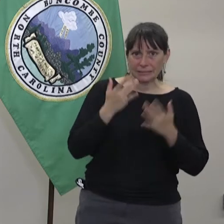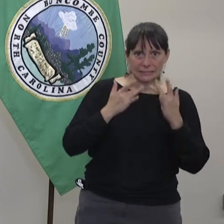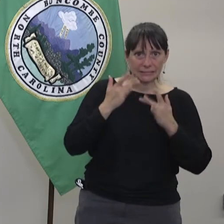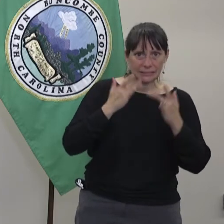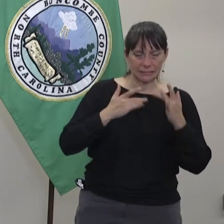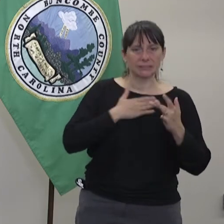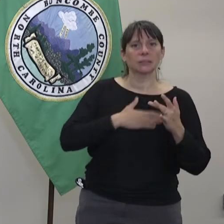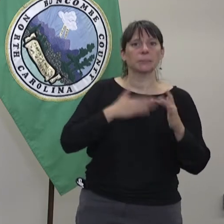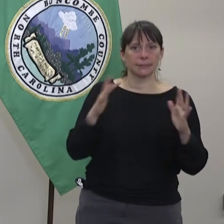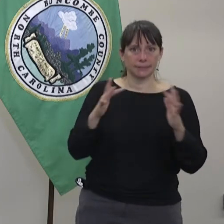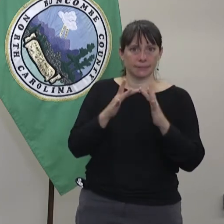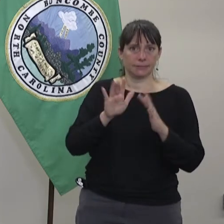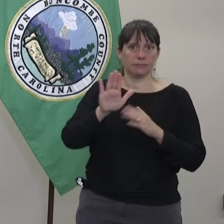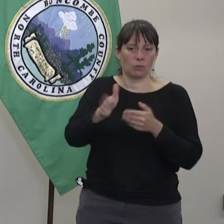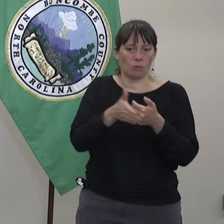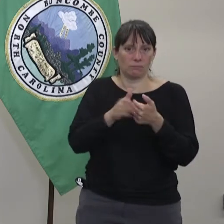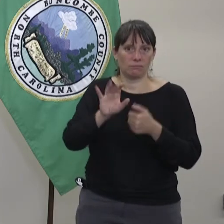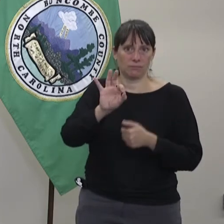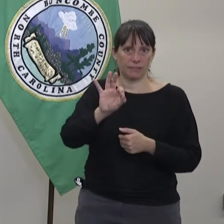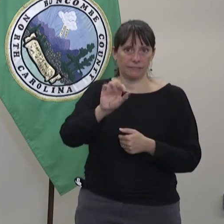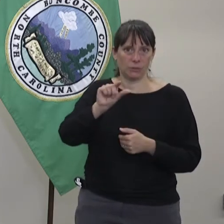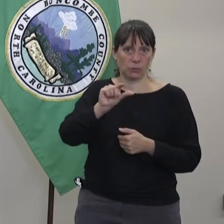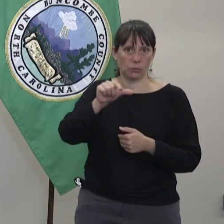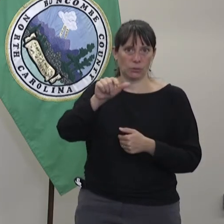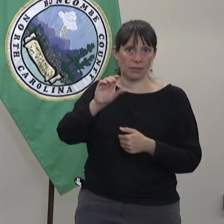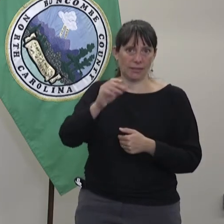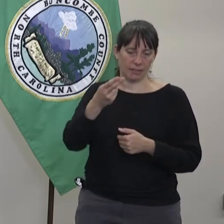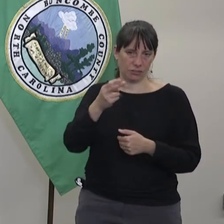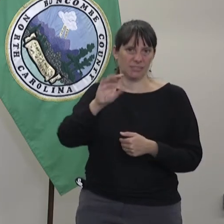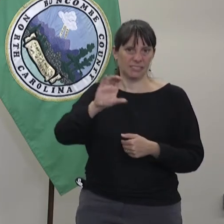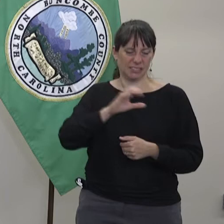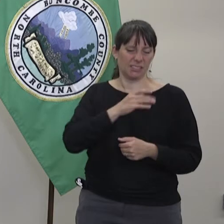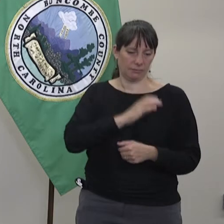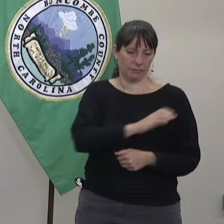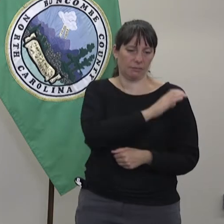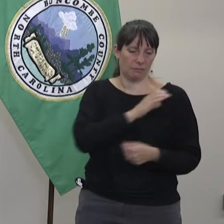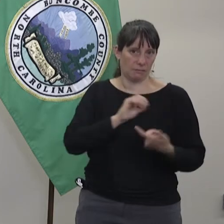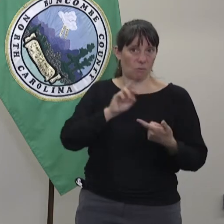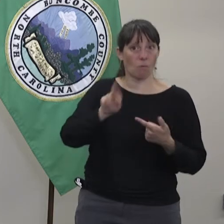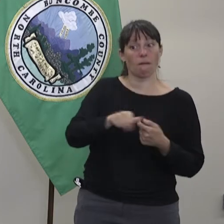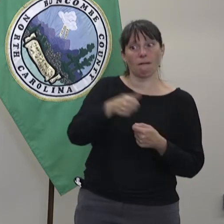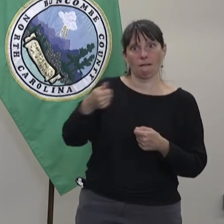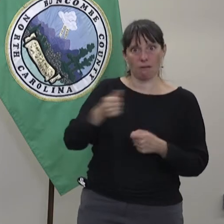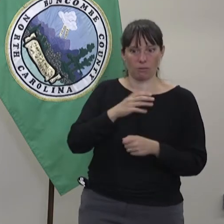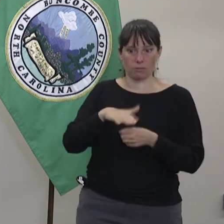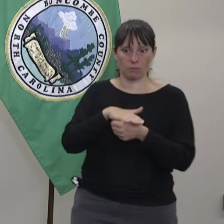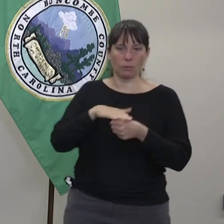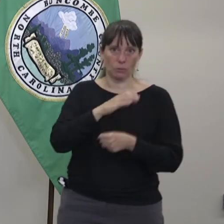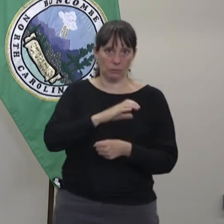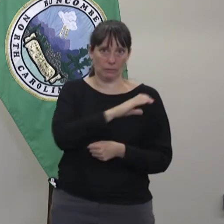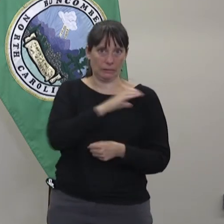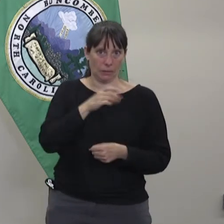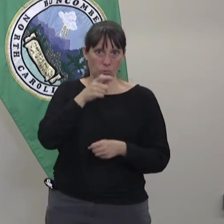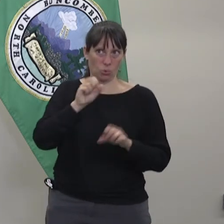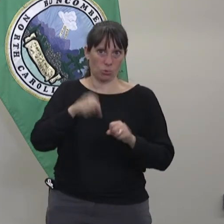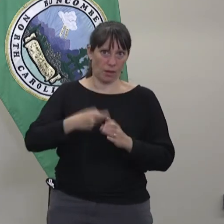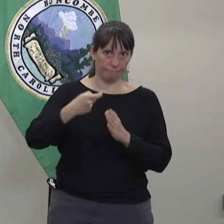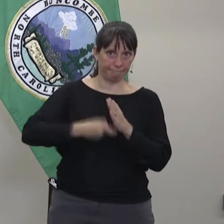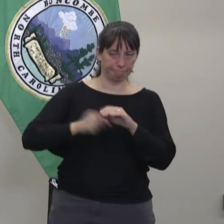offers discounted fees or programs that cover the cost of testing for your visit.